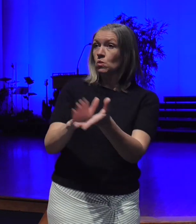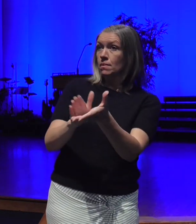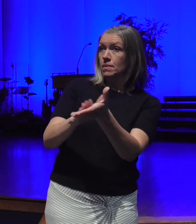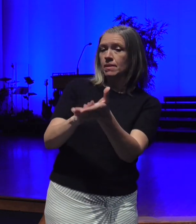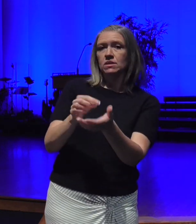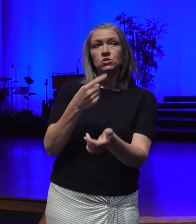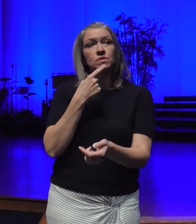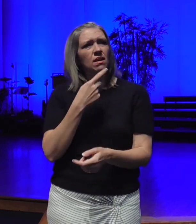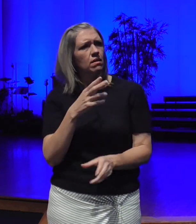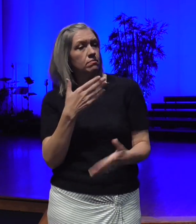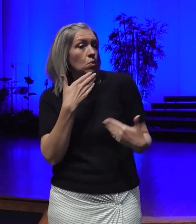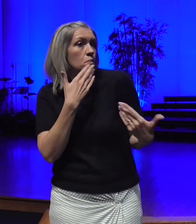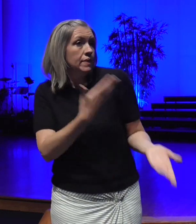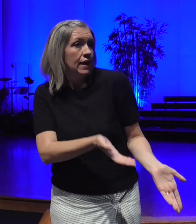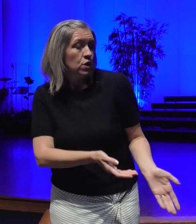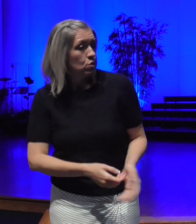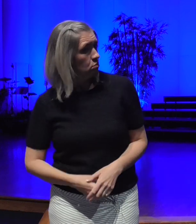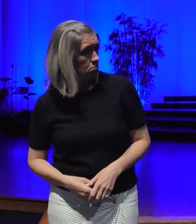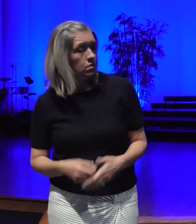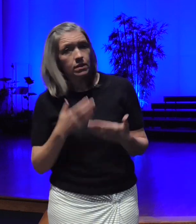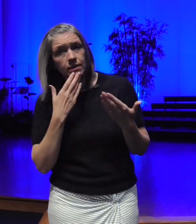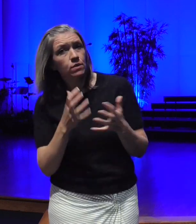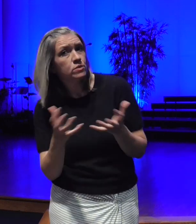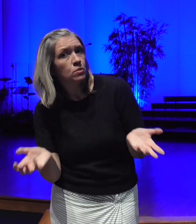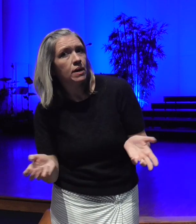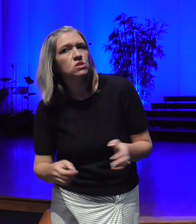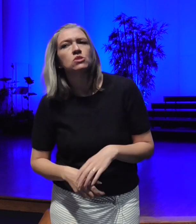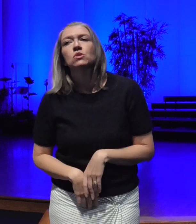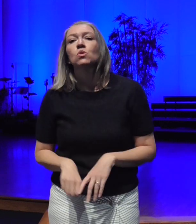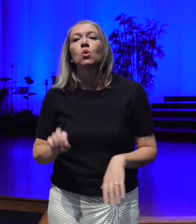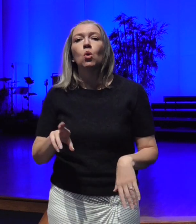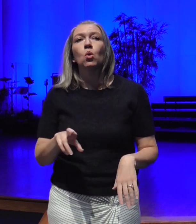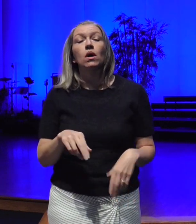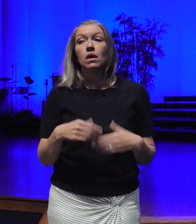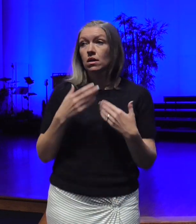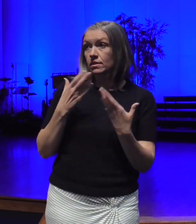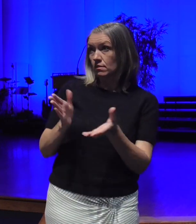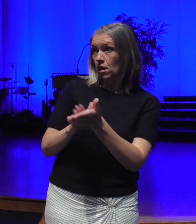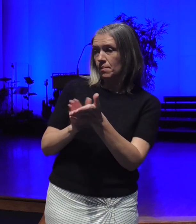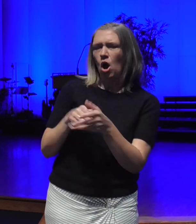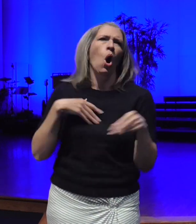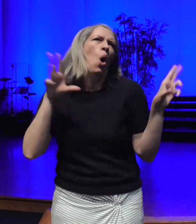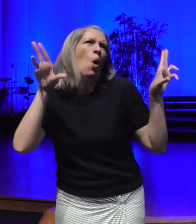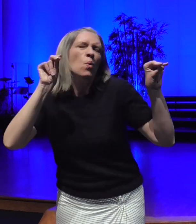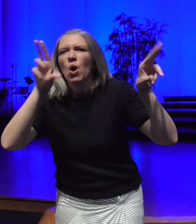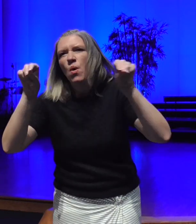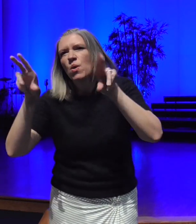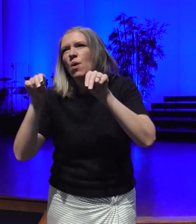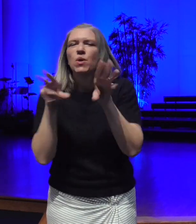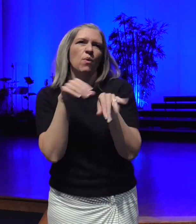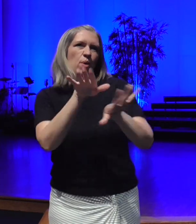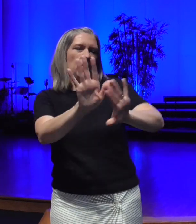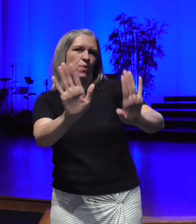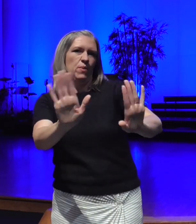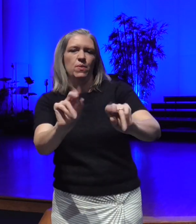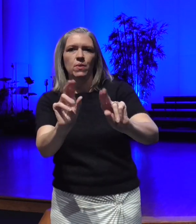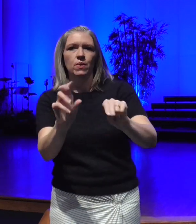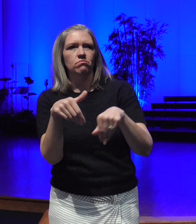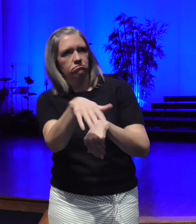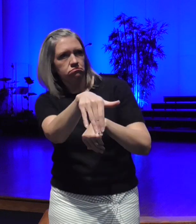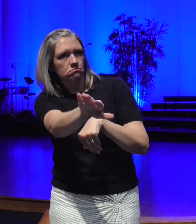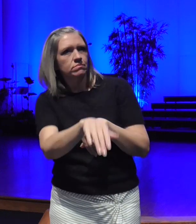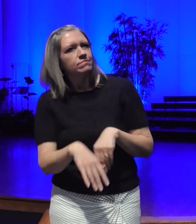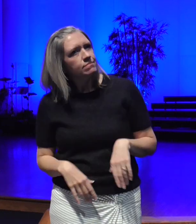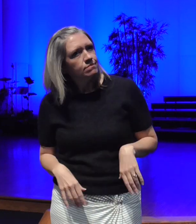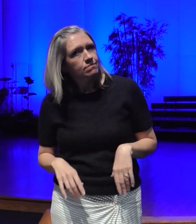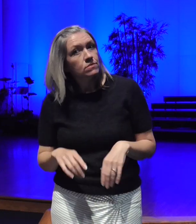you so much? Oh, no, I don't know that. Do you push it away?